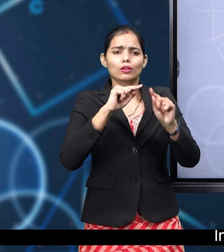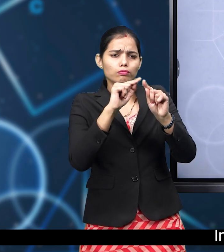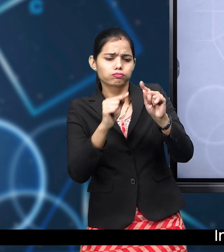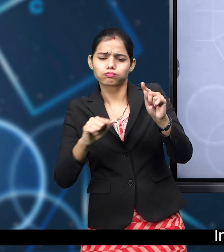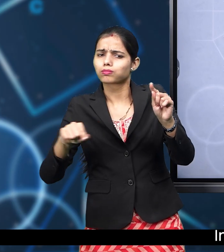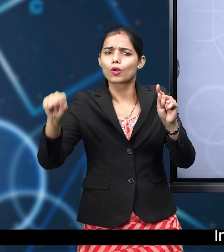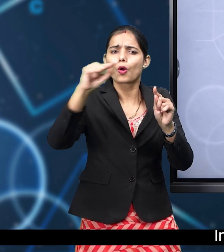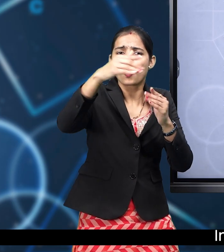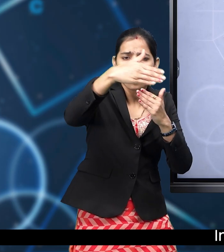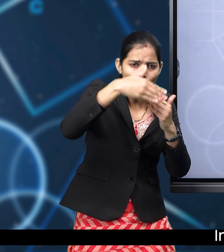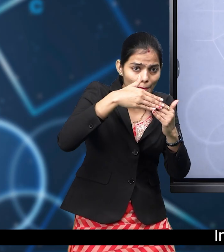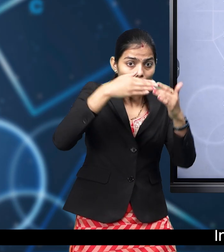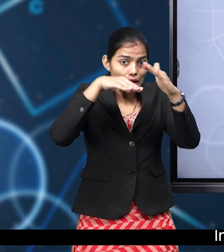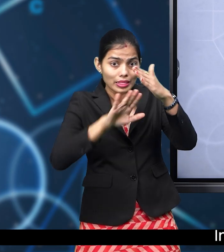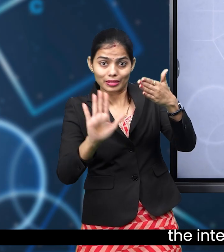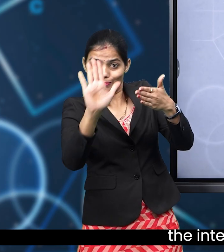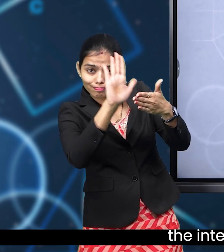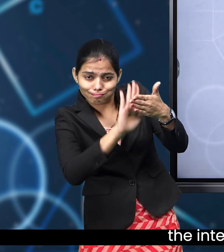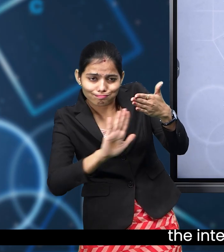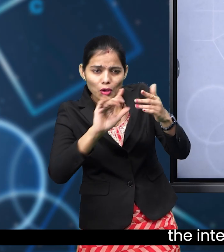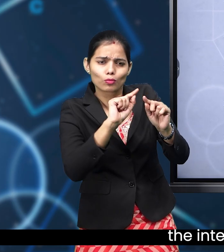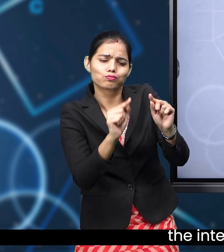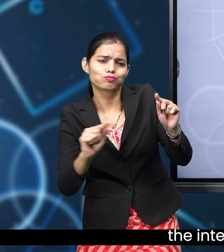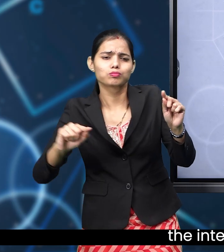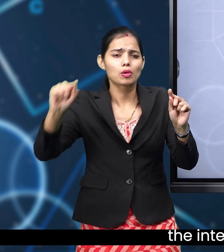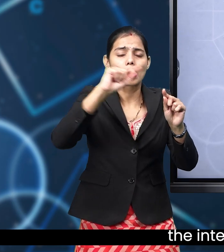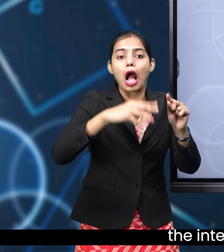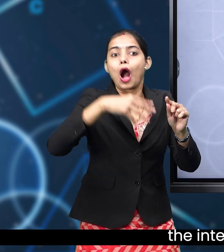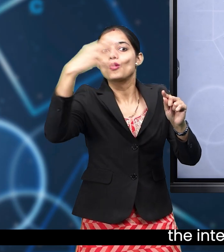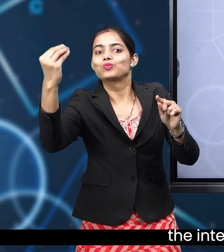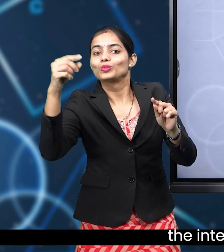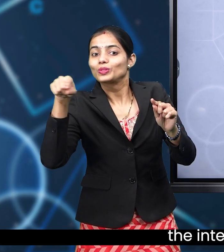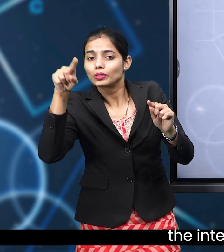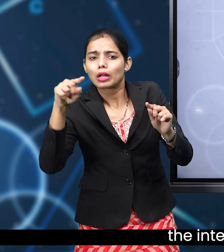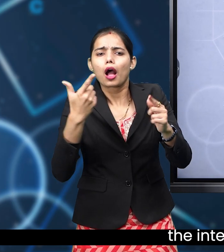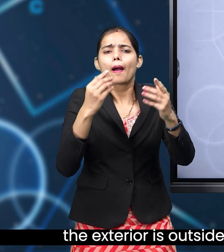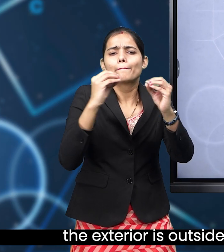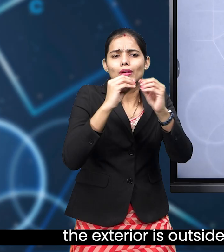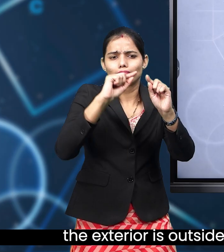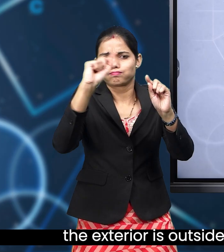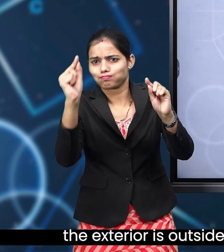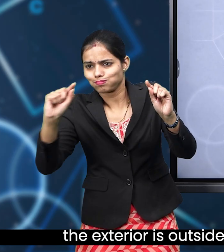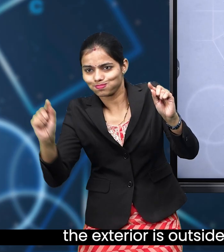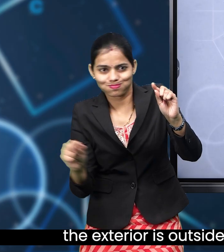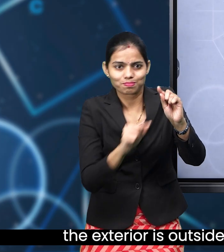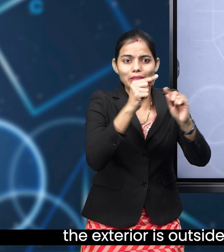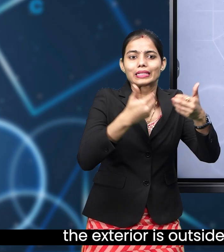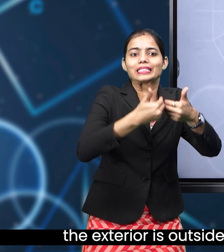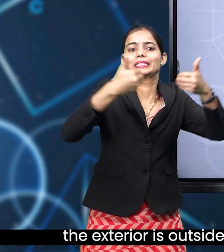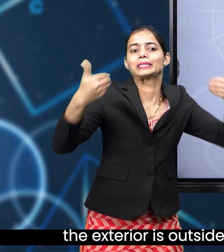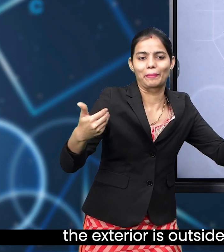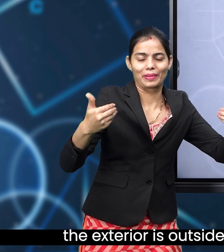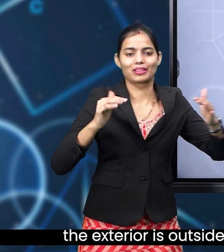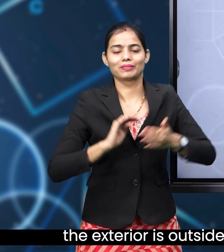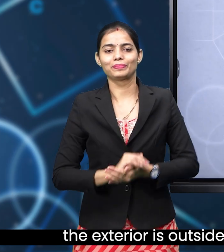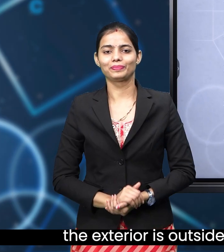In a closed curve, the interior is inside the curve, the exterior is outside,